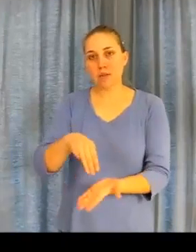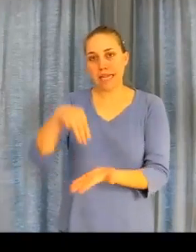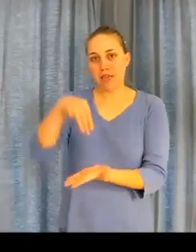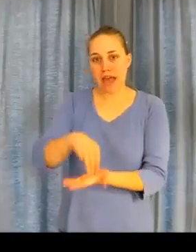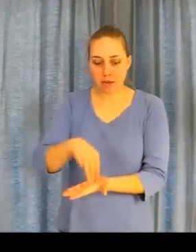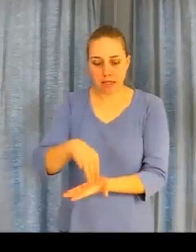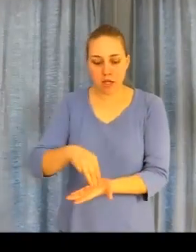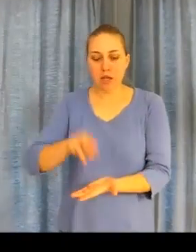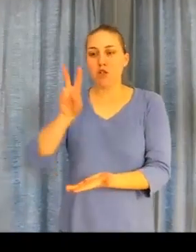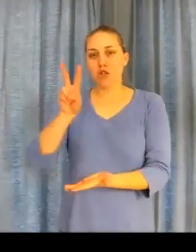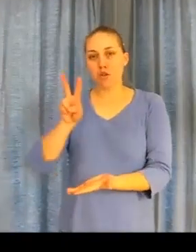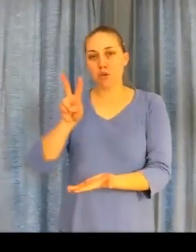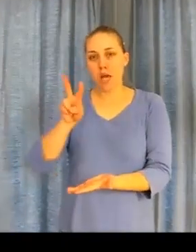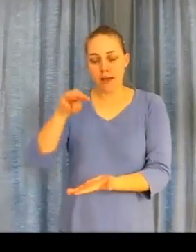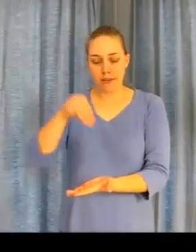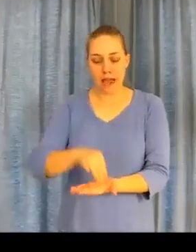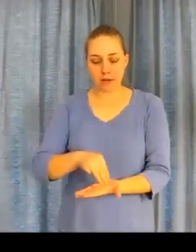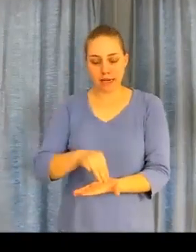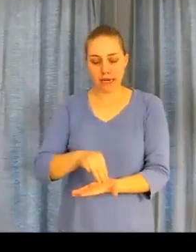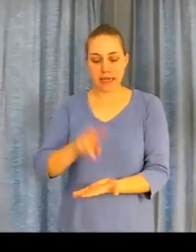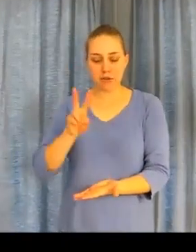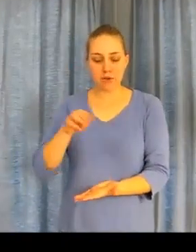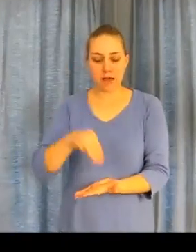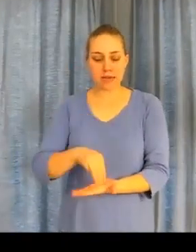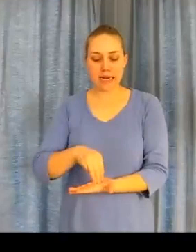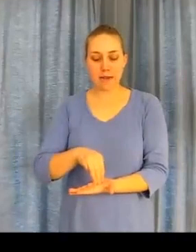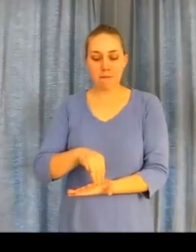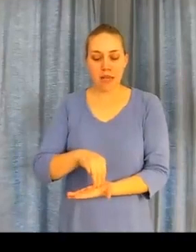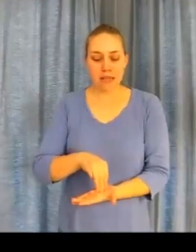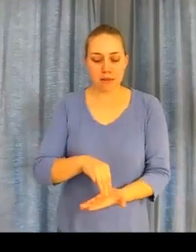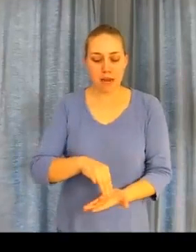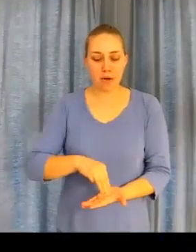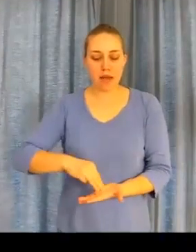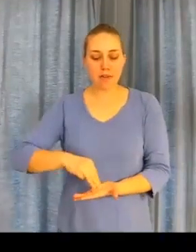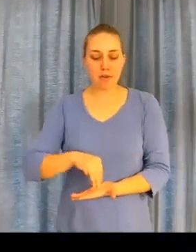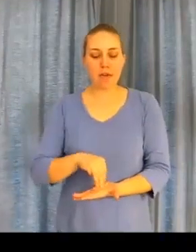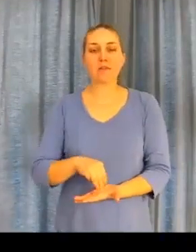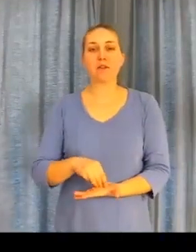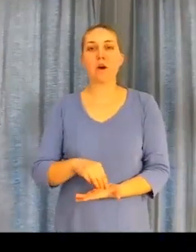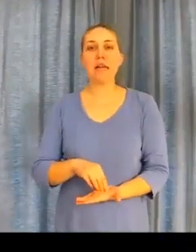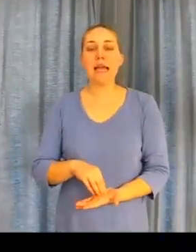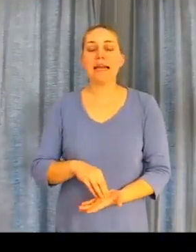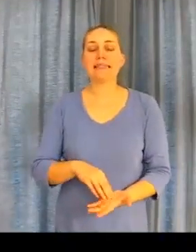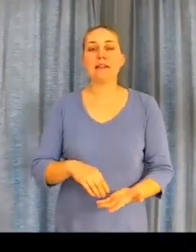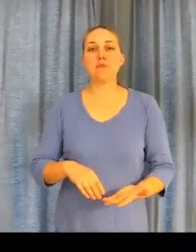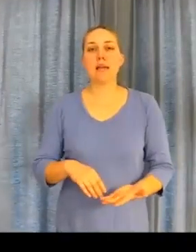in 1000. 2000 AD, 2000 AD. September 11th, 2001. Instead of doing any